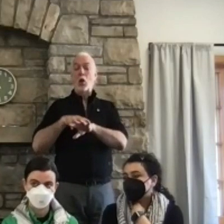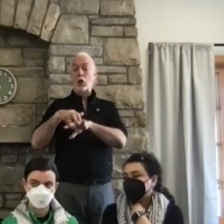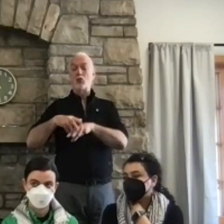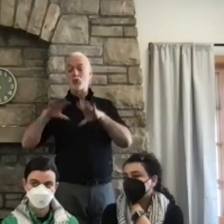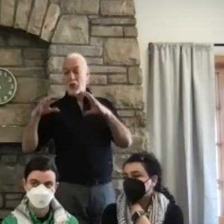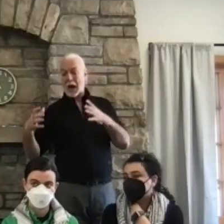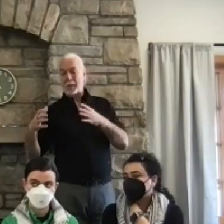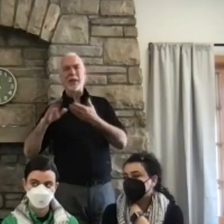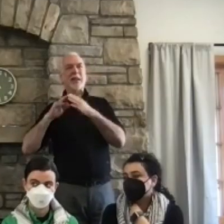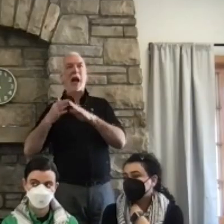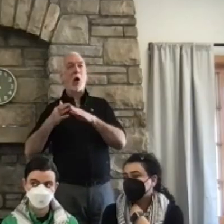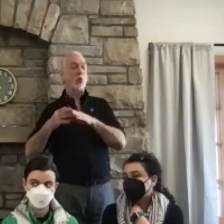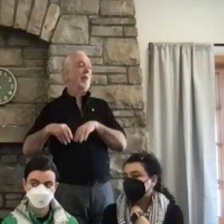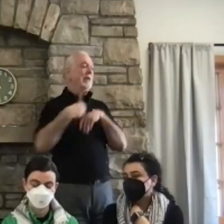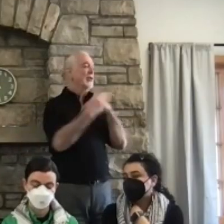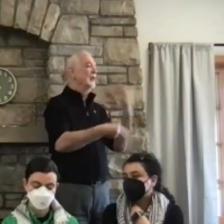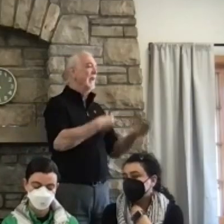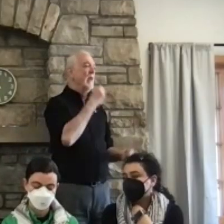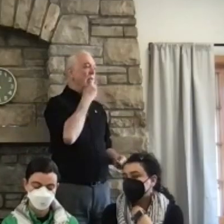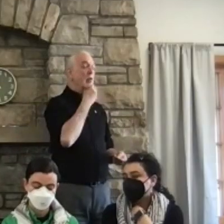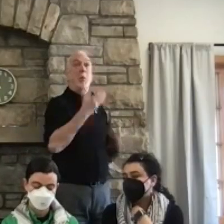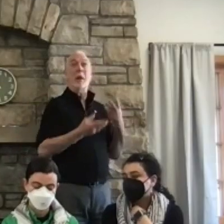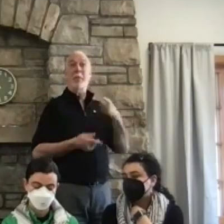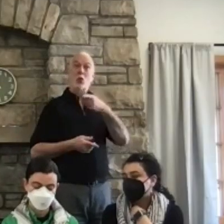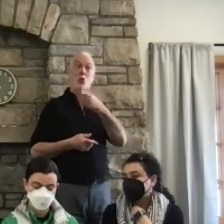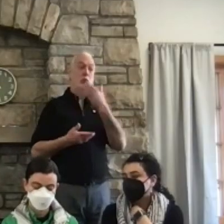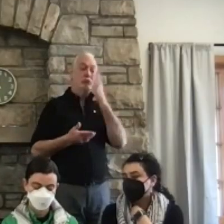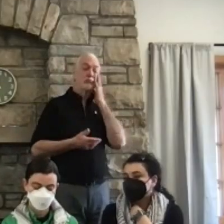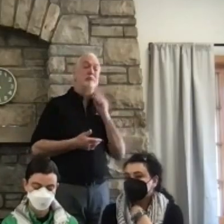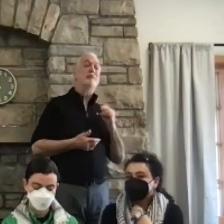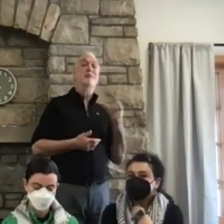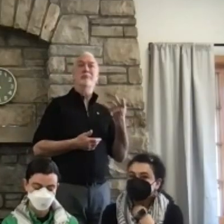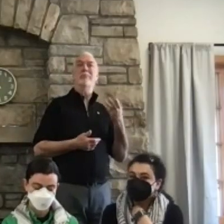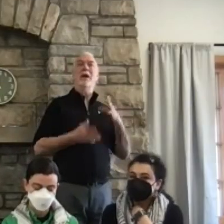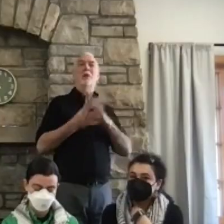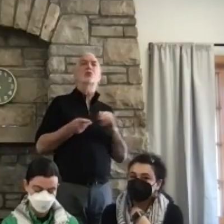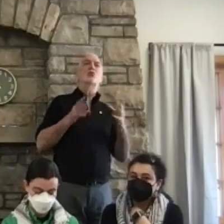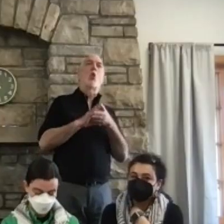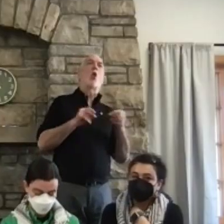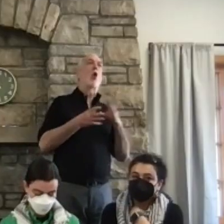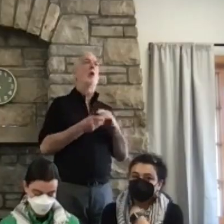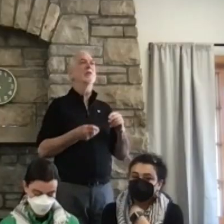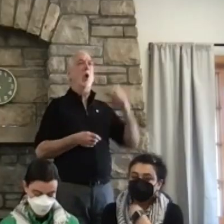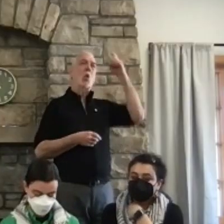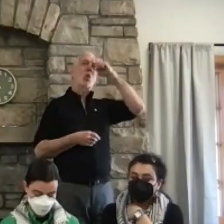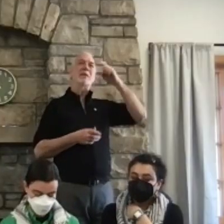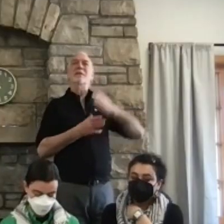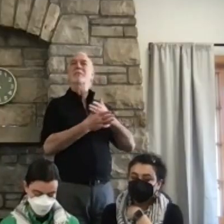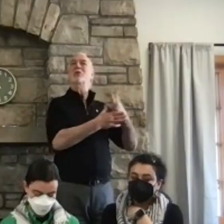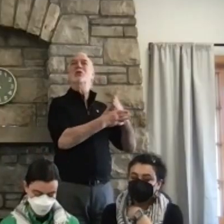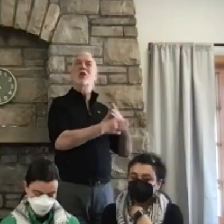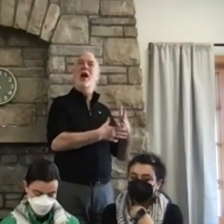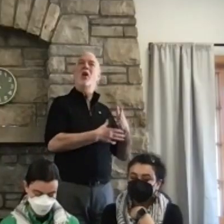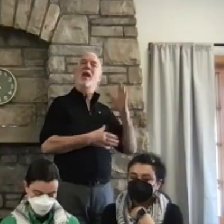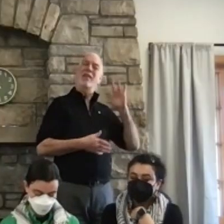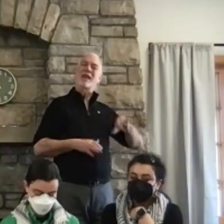village, they just give you food. And you might be good at telling jokes or like stories or like sharing wisdom, and that's what you're kind